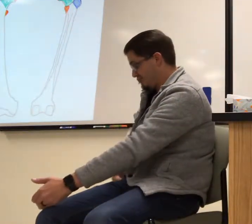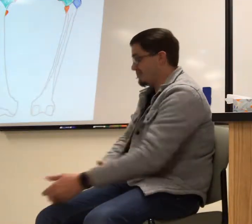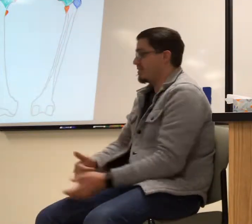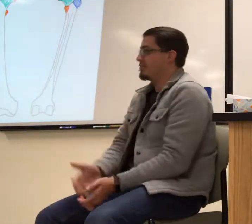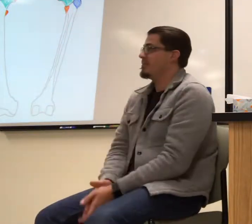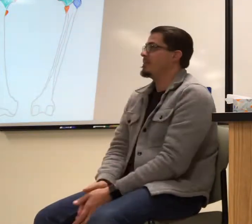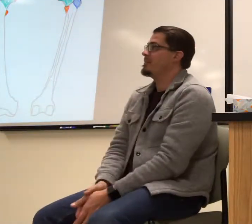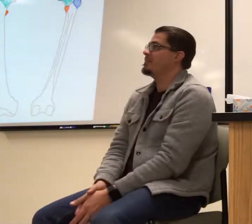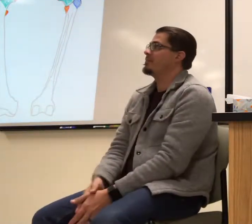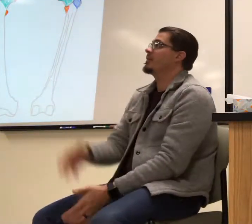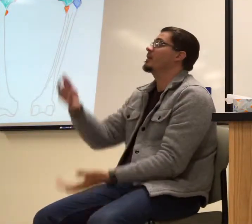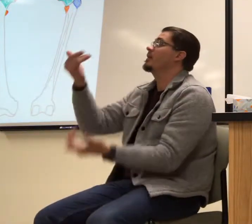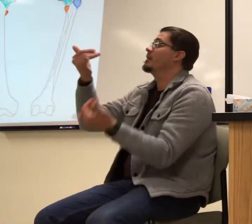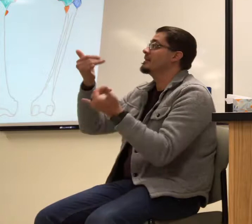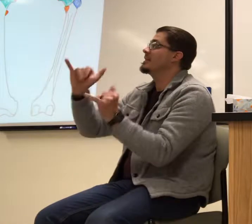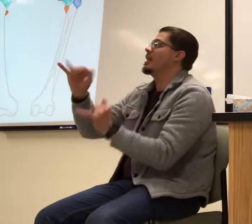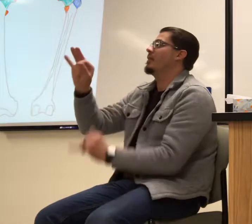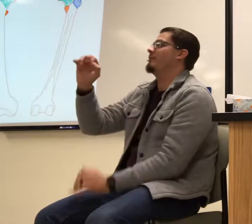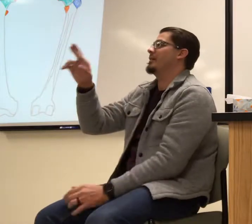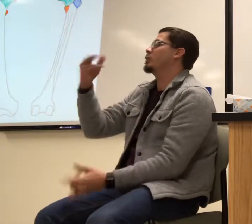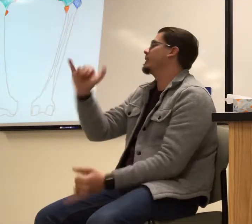Still on femur.